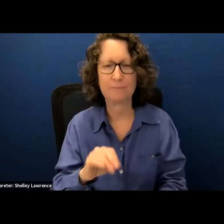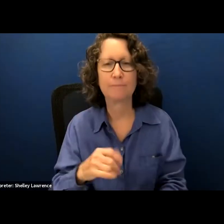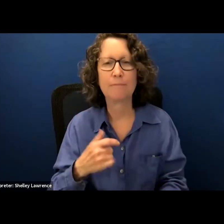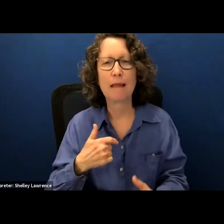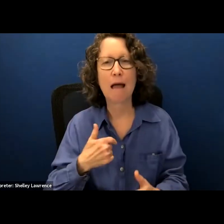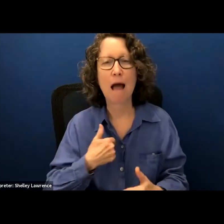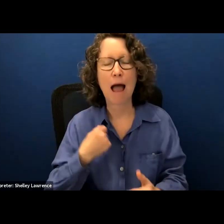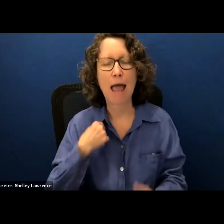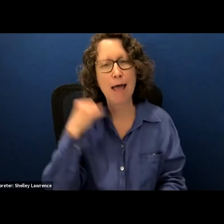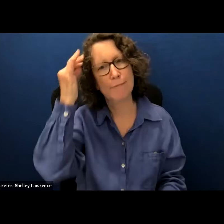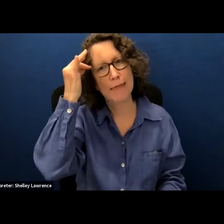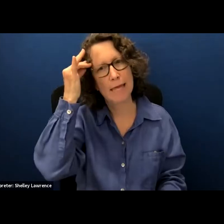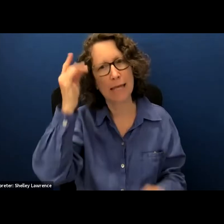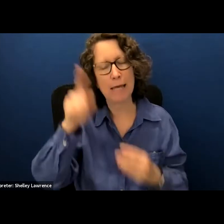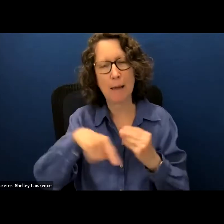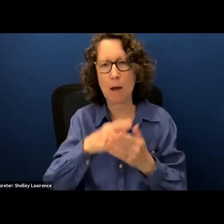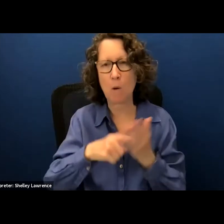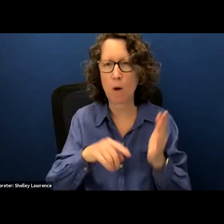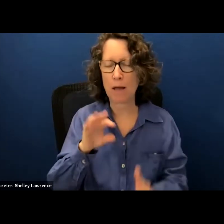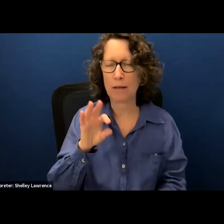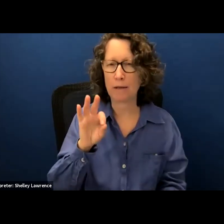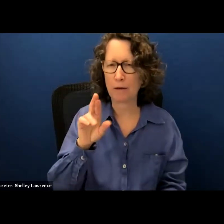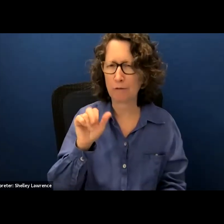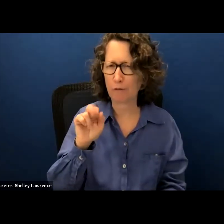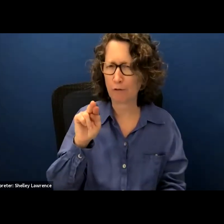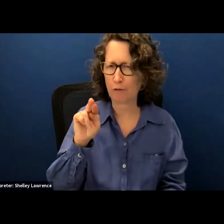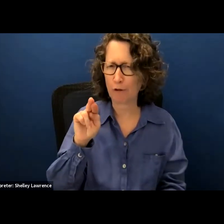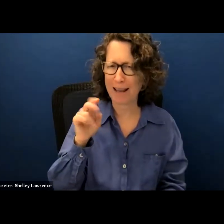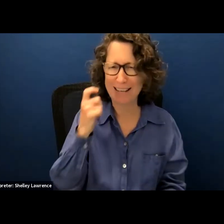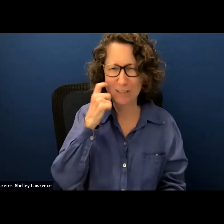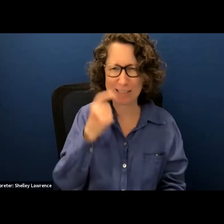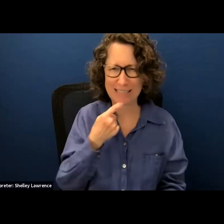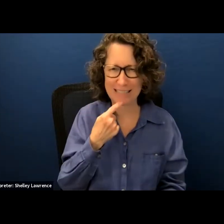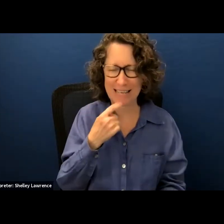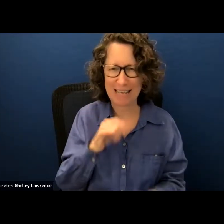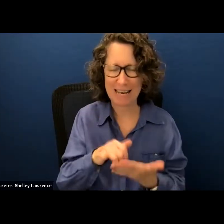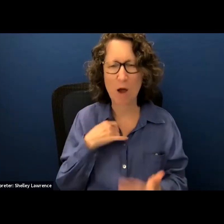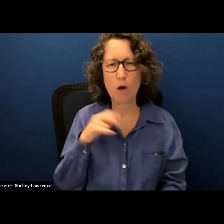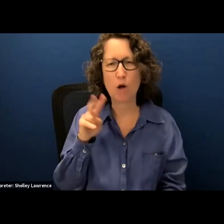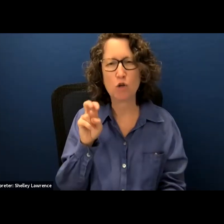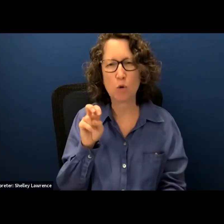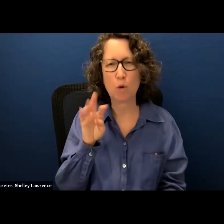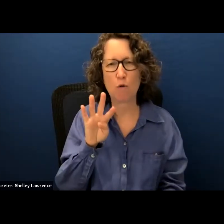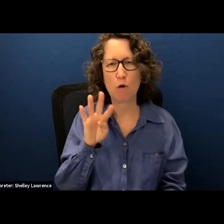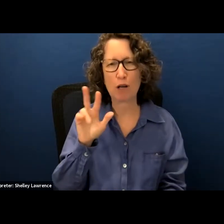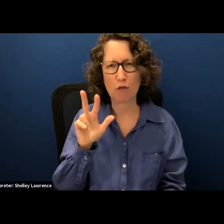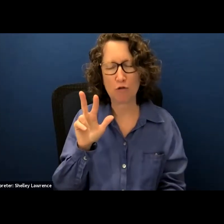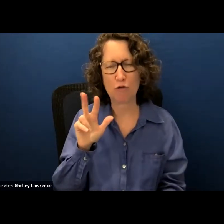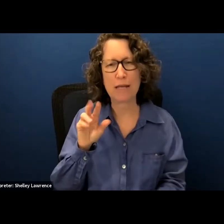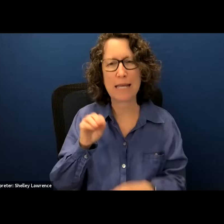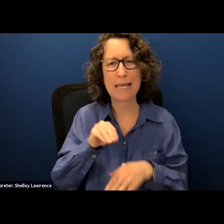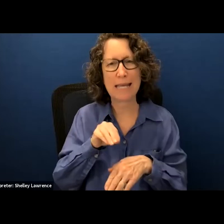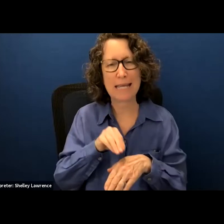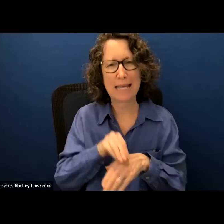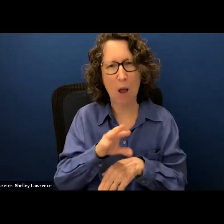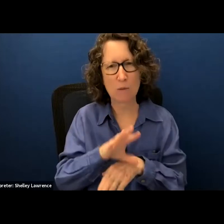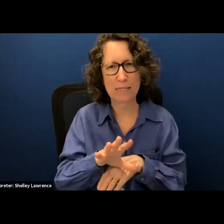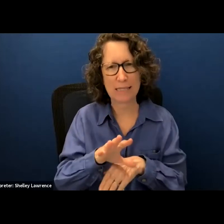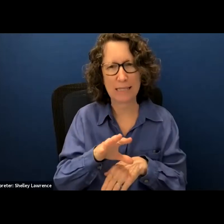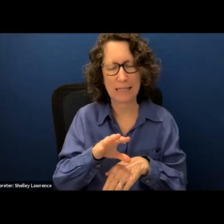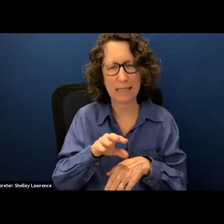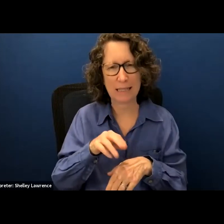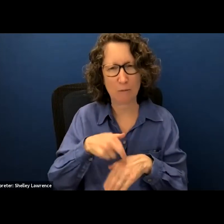just reflecting upon what Fran just said now, that there's 243 counseling referrals in elementary school